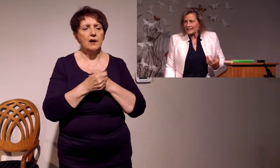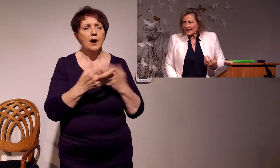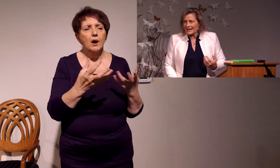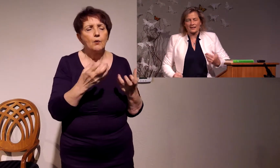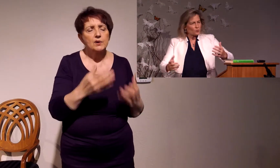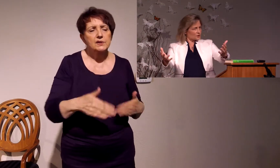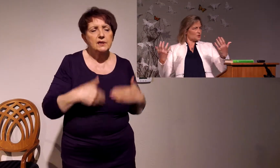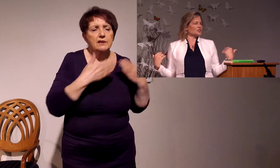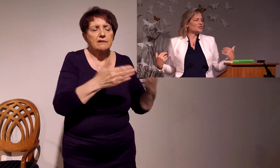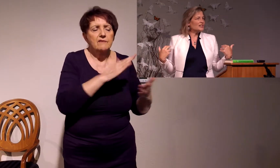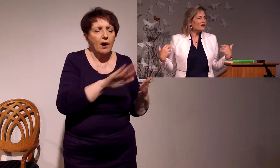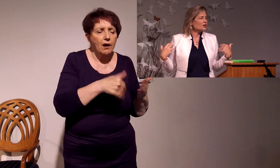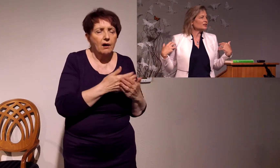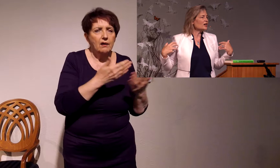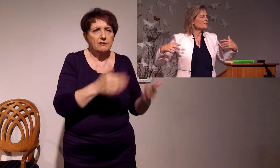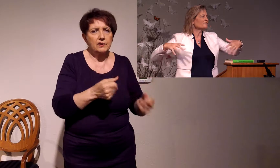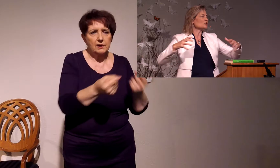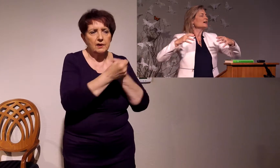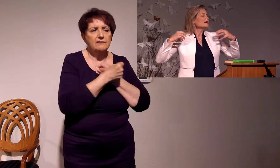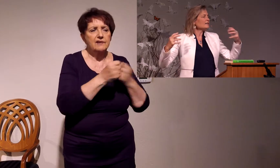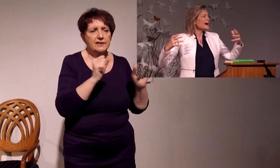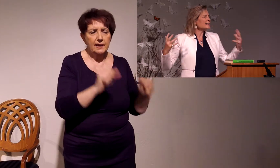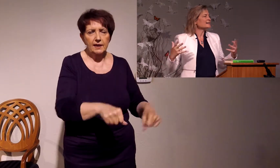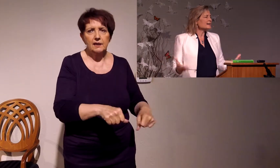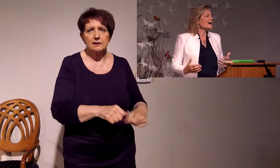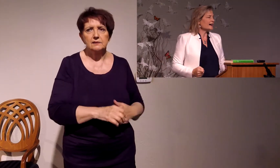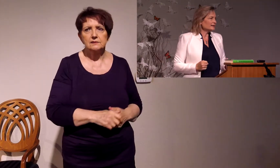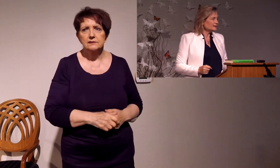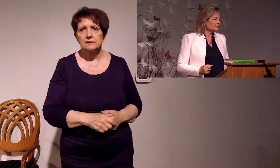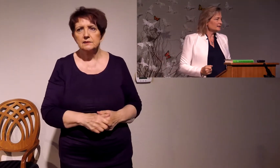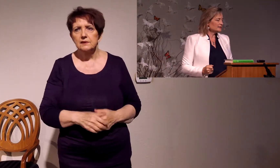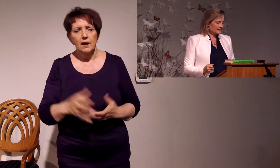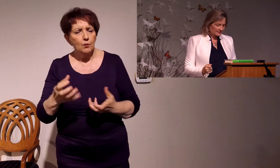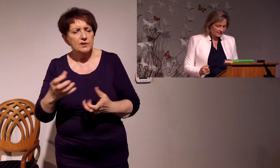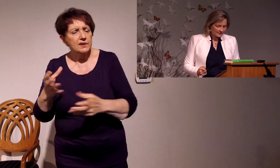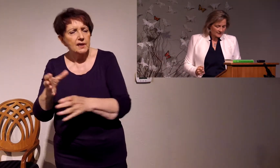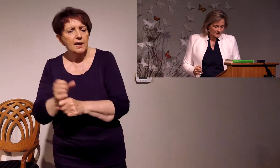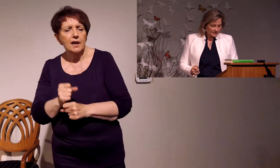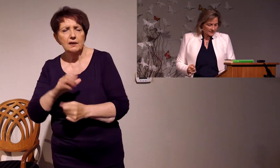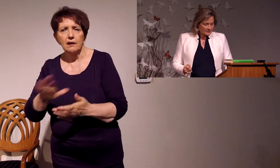the love I can. I want to receive all the love, for that is God.